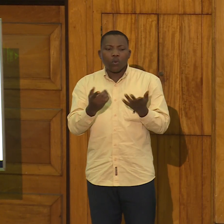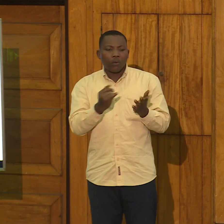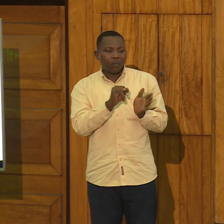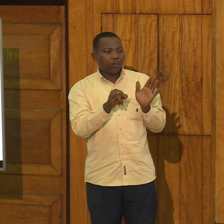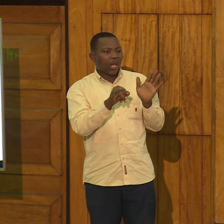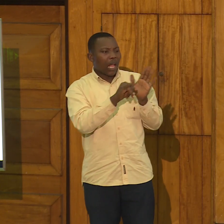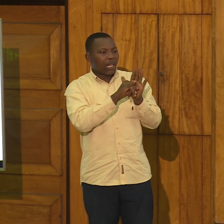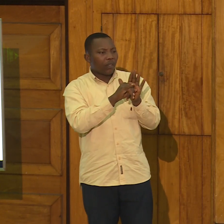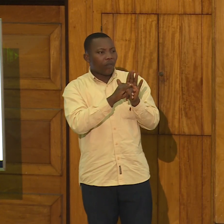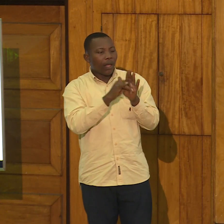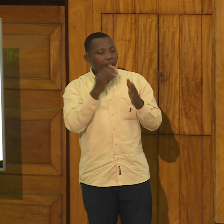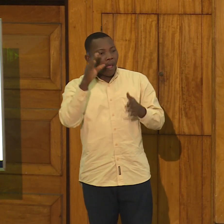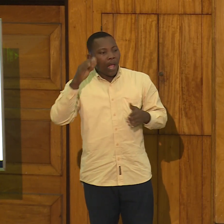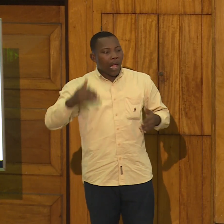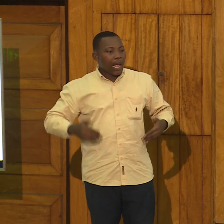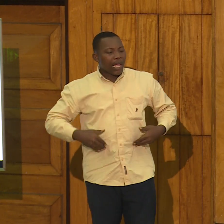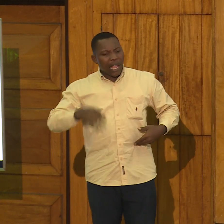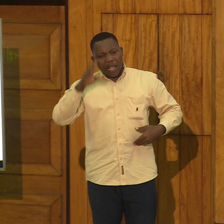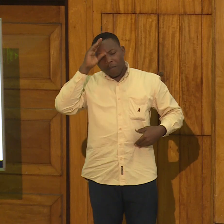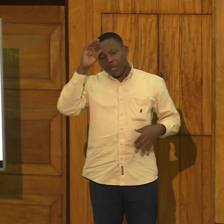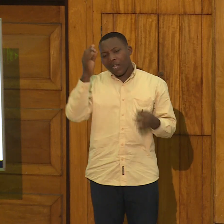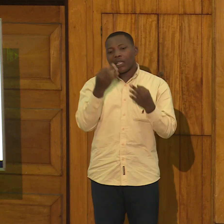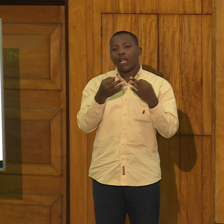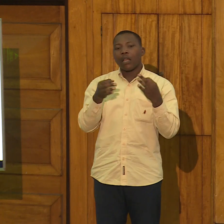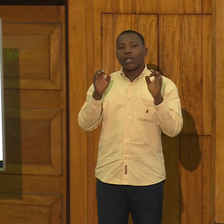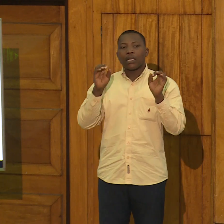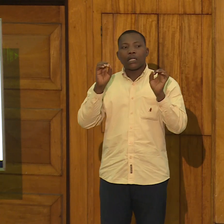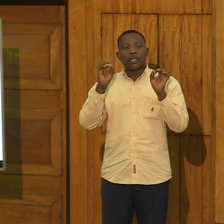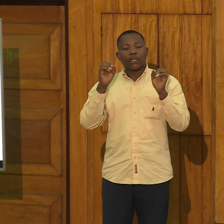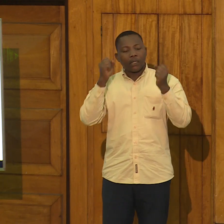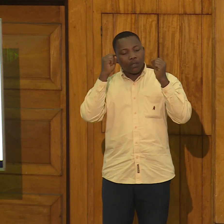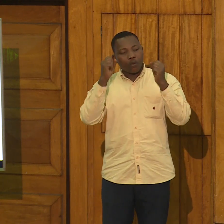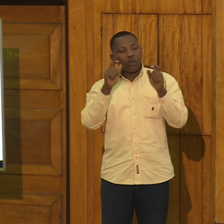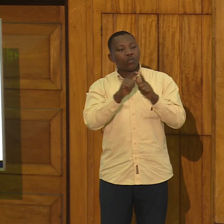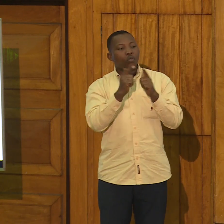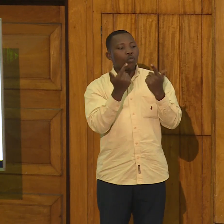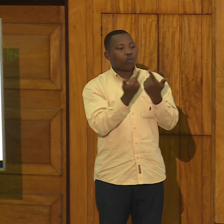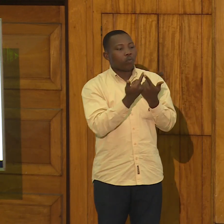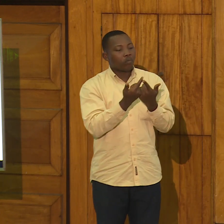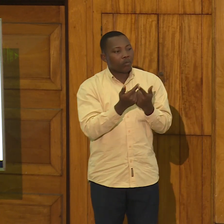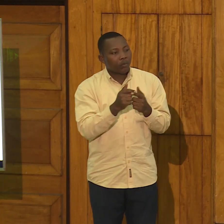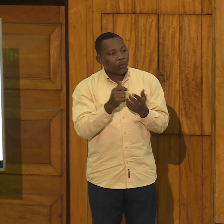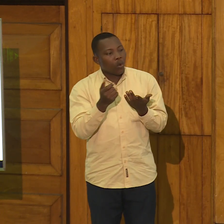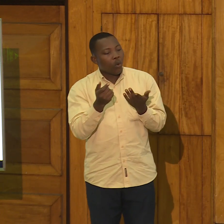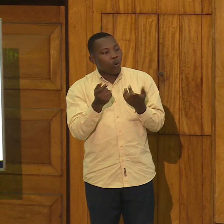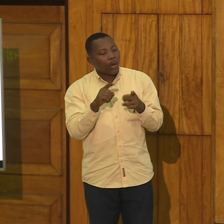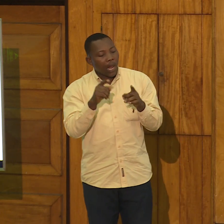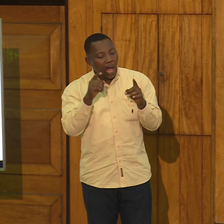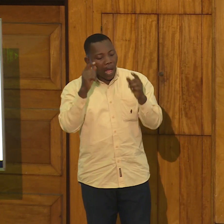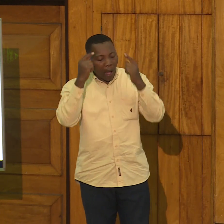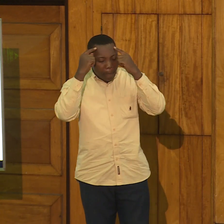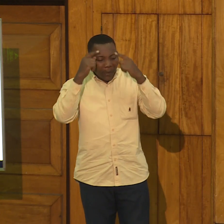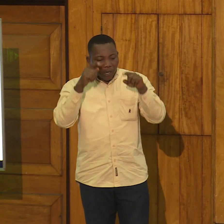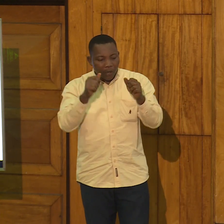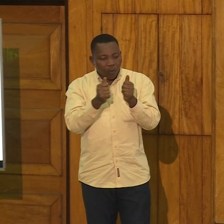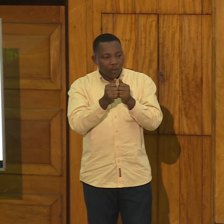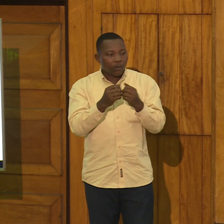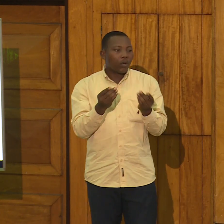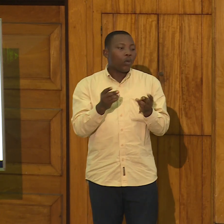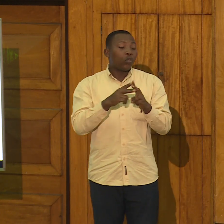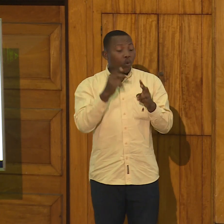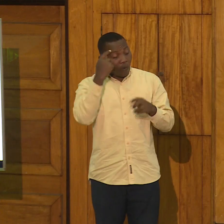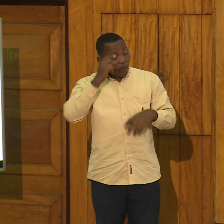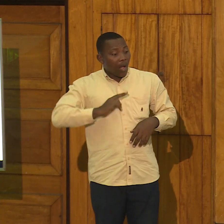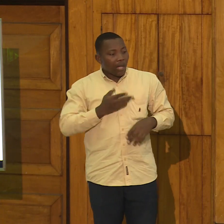as a priority group that needs to be addressed when it comes to interventions. So for us, we really saw an opportunity to